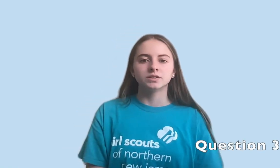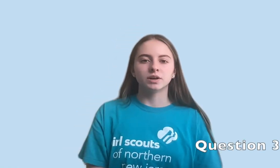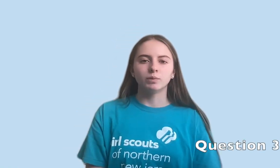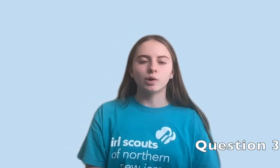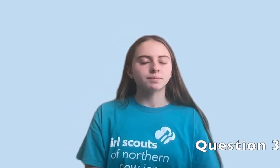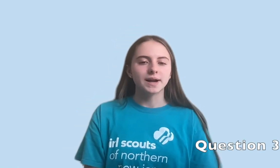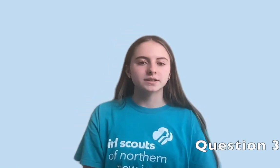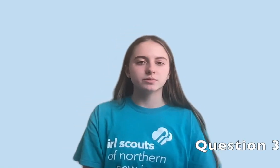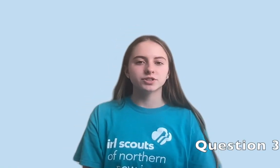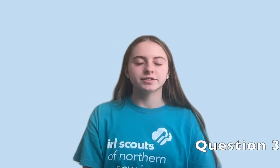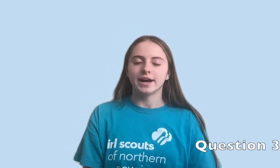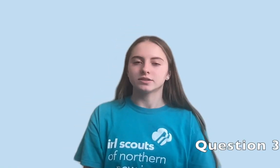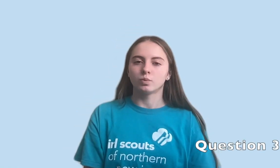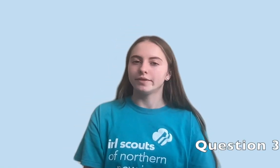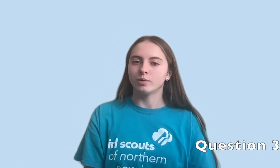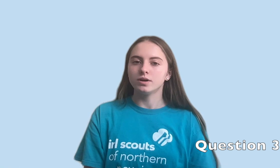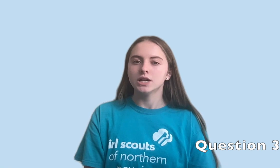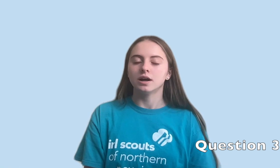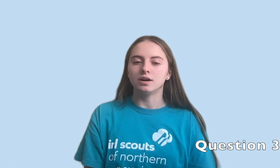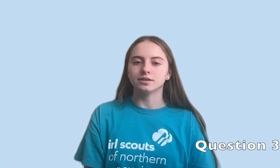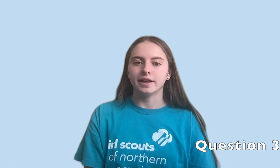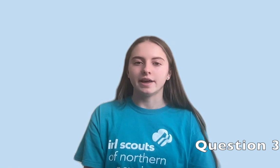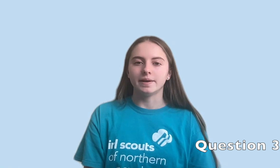So more practice questions. I'll ask one more. I'll say,